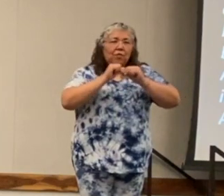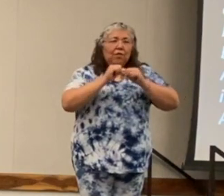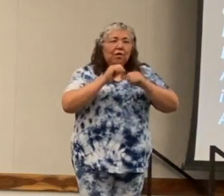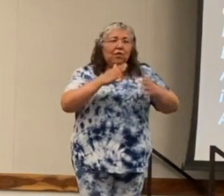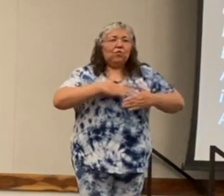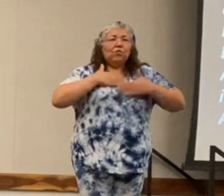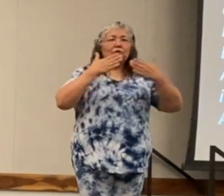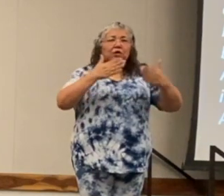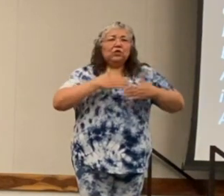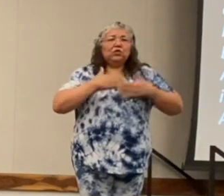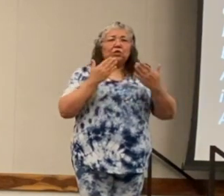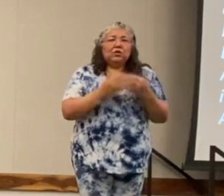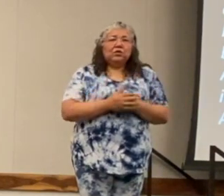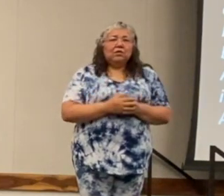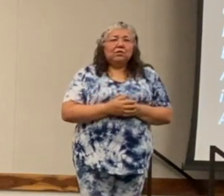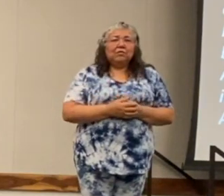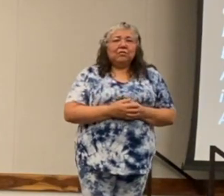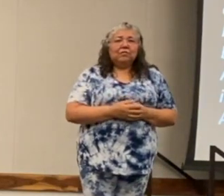approached in